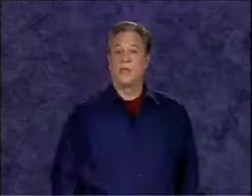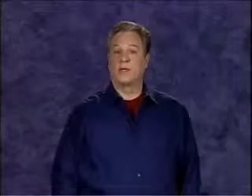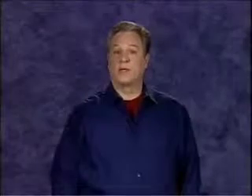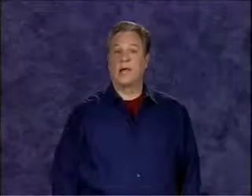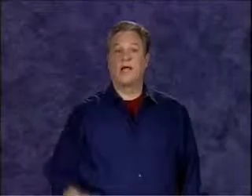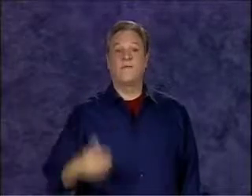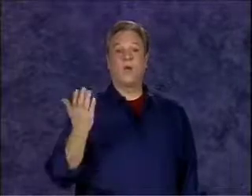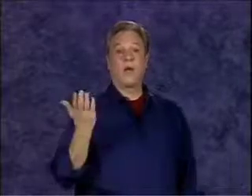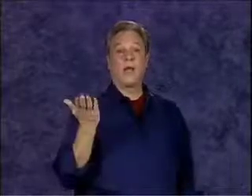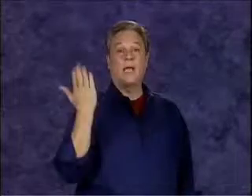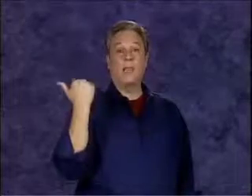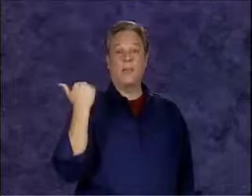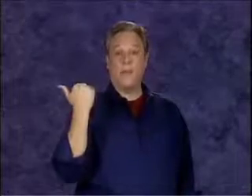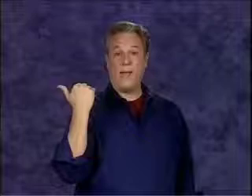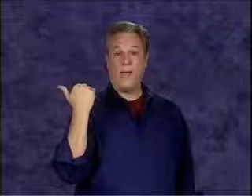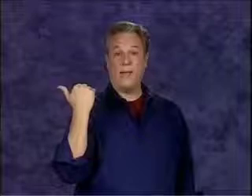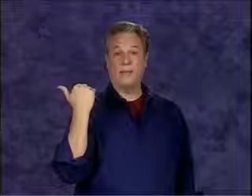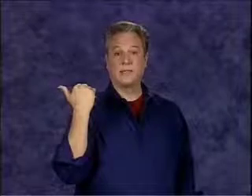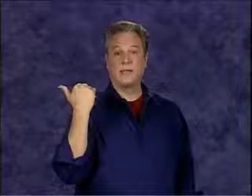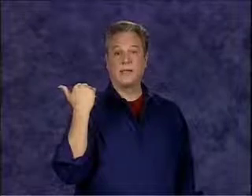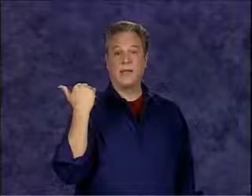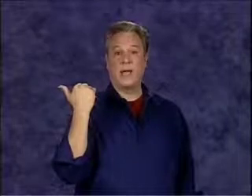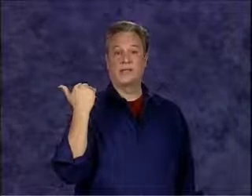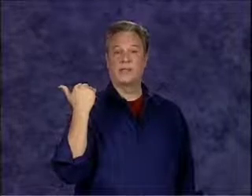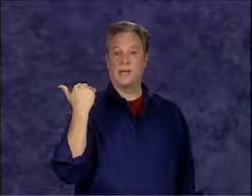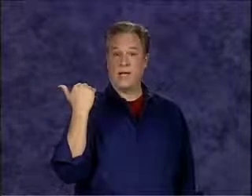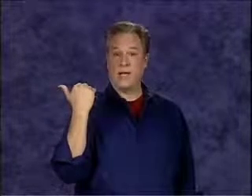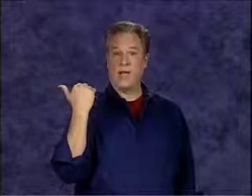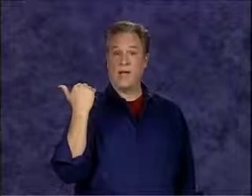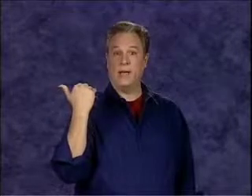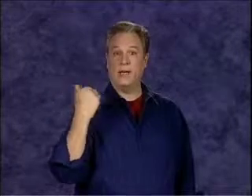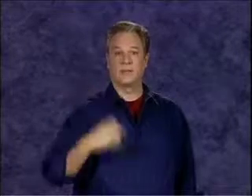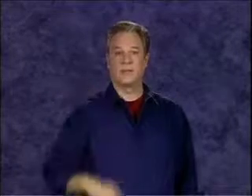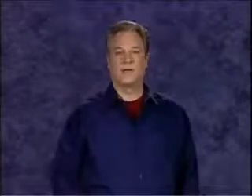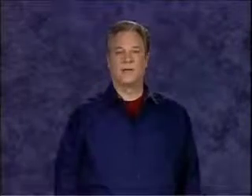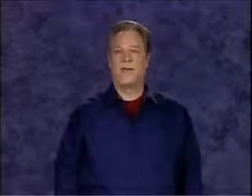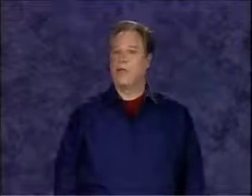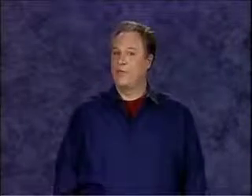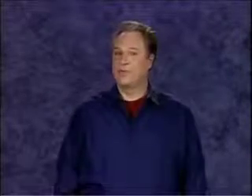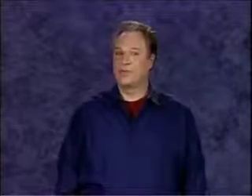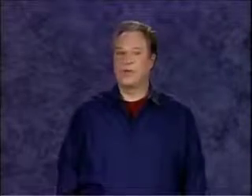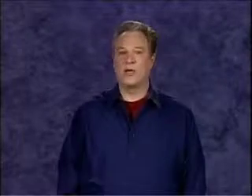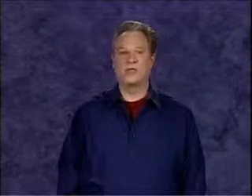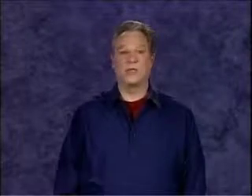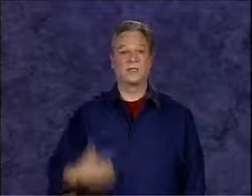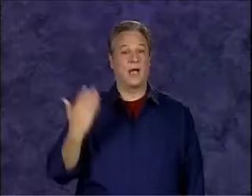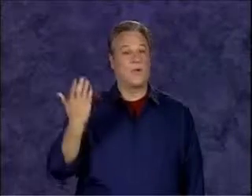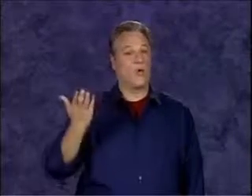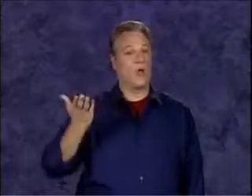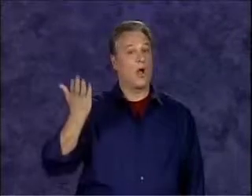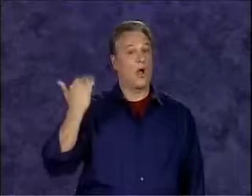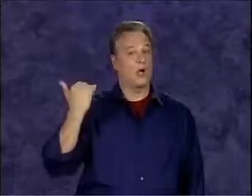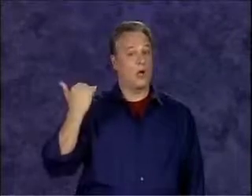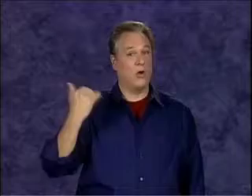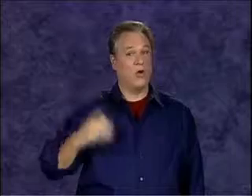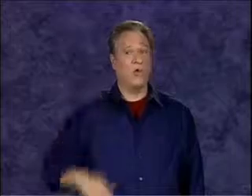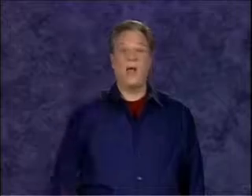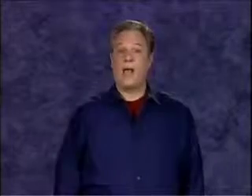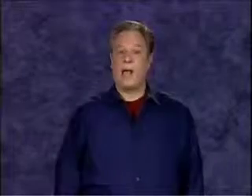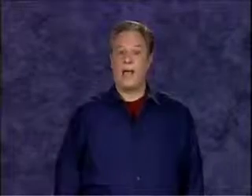The sign for in the past indicates the time behind us. This is also the sign for ago